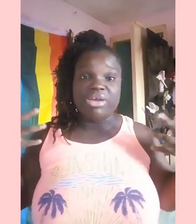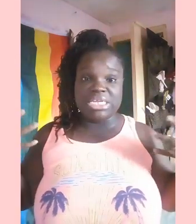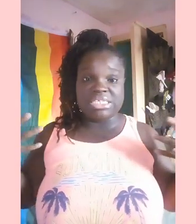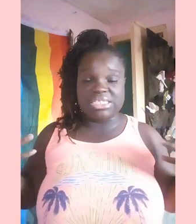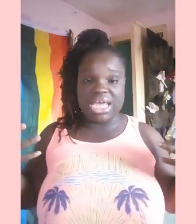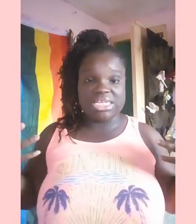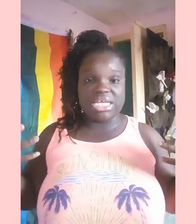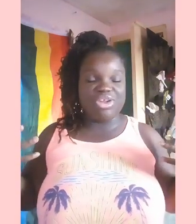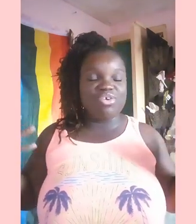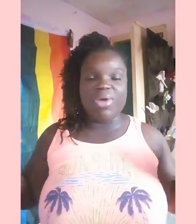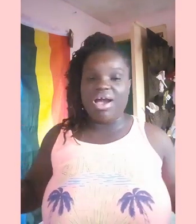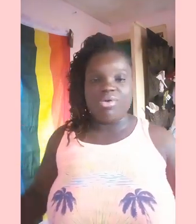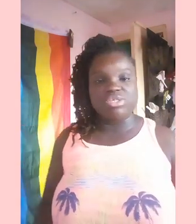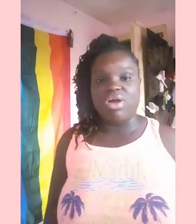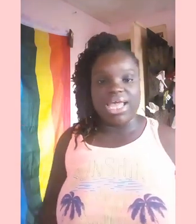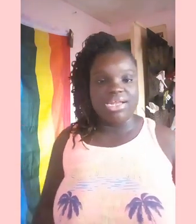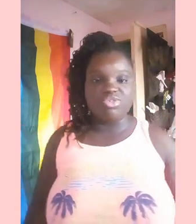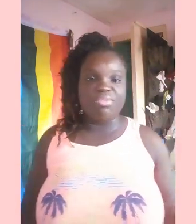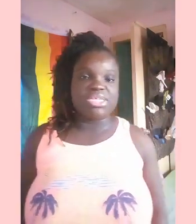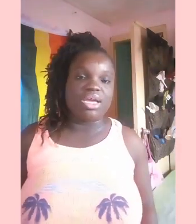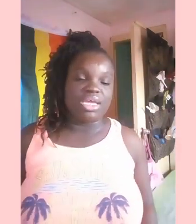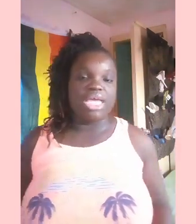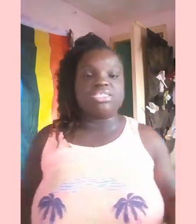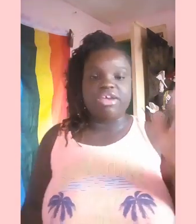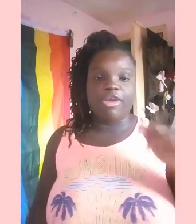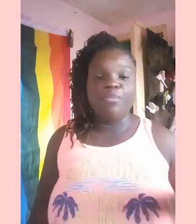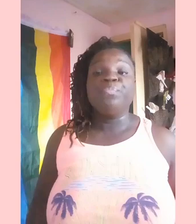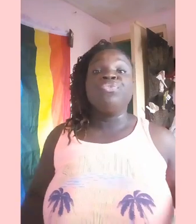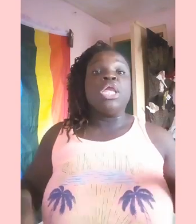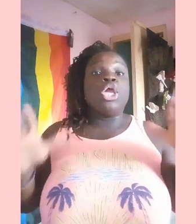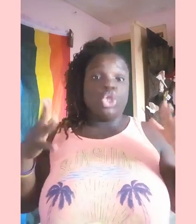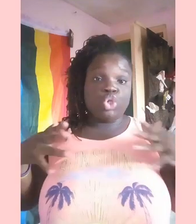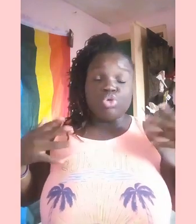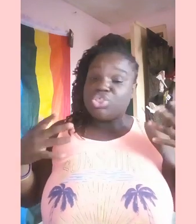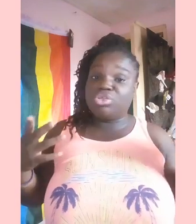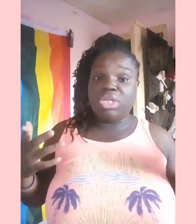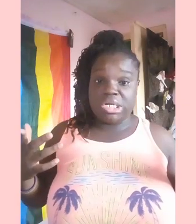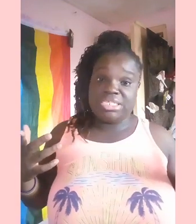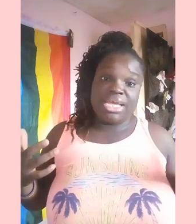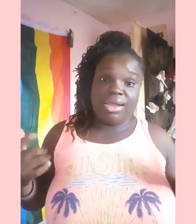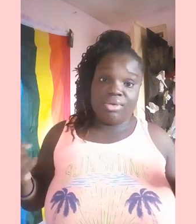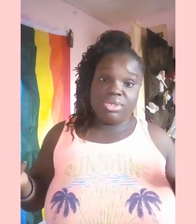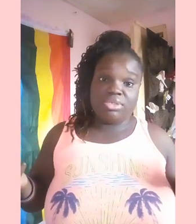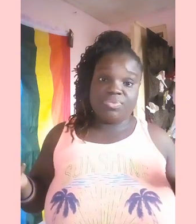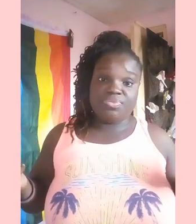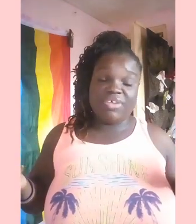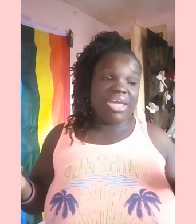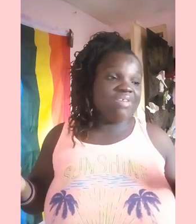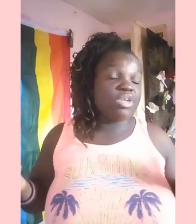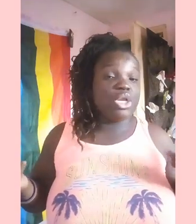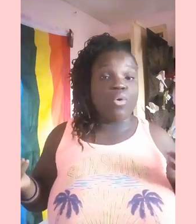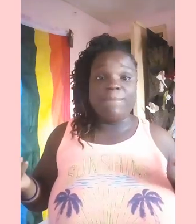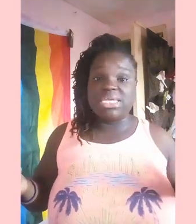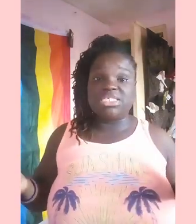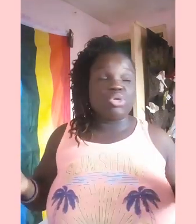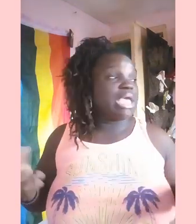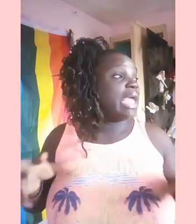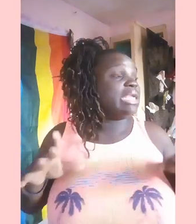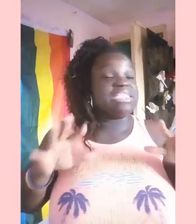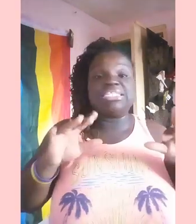in society, I don't know why I always rock like this when I'm talking, guys, sorry, you should learn sign language. If I even the little basics, we can at least